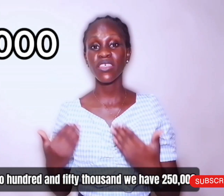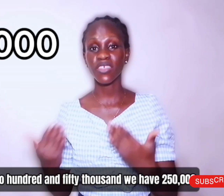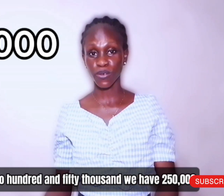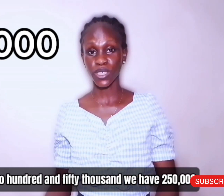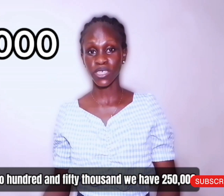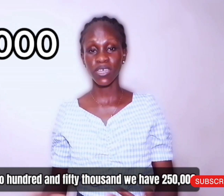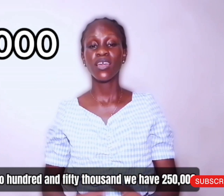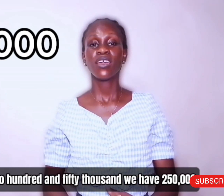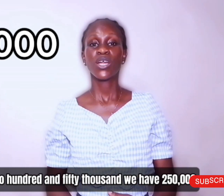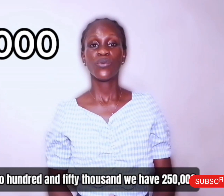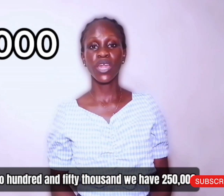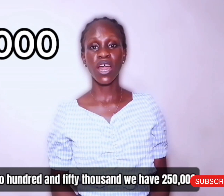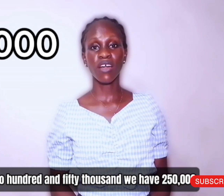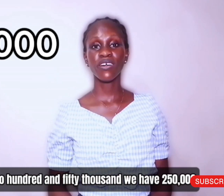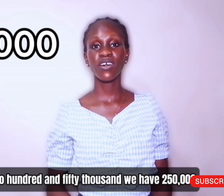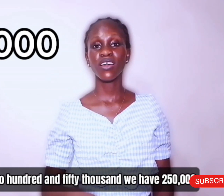250,000. We have